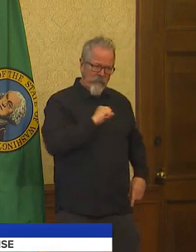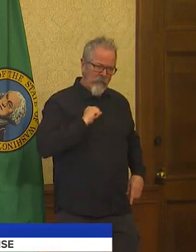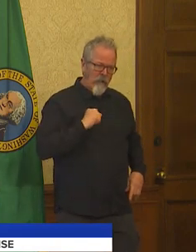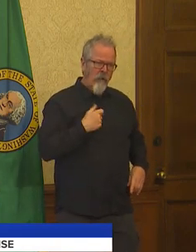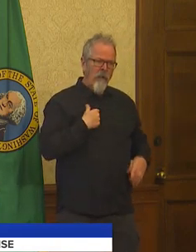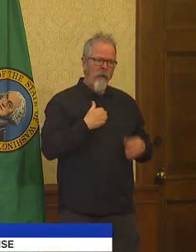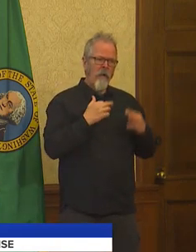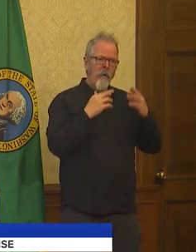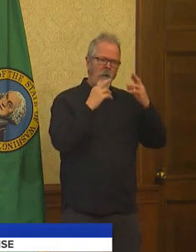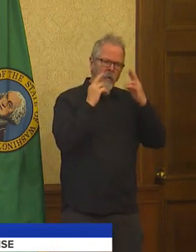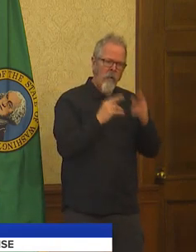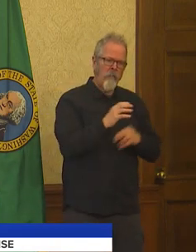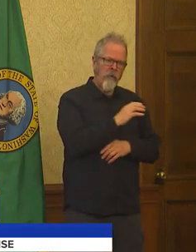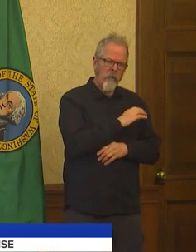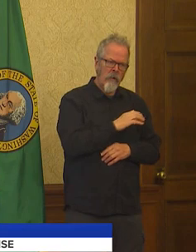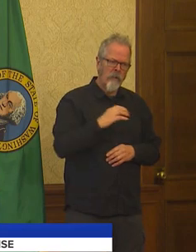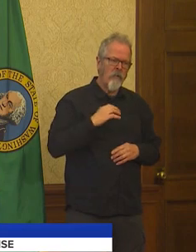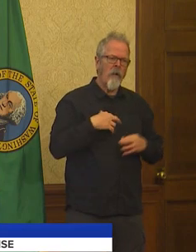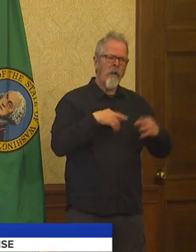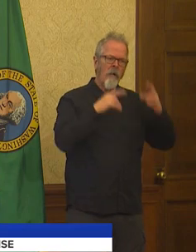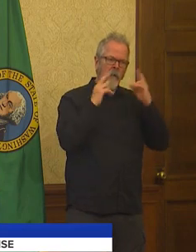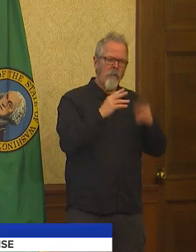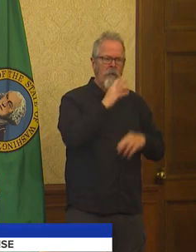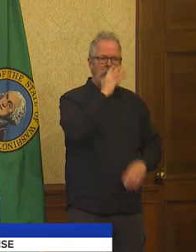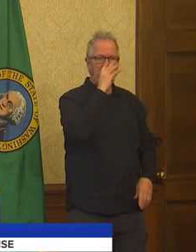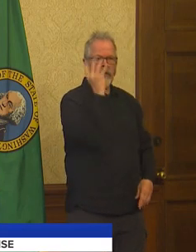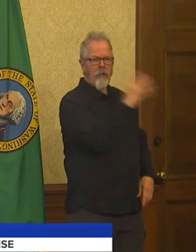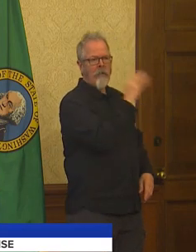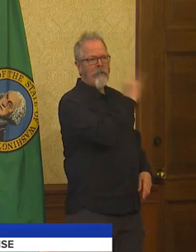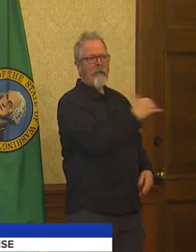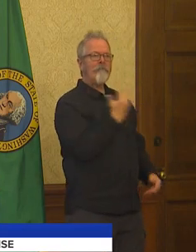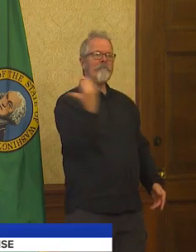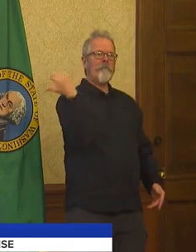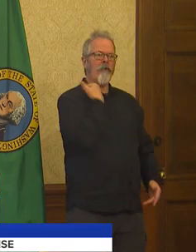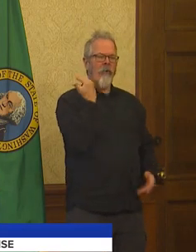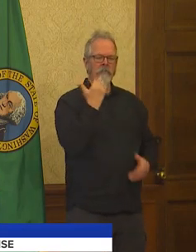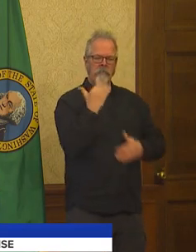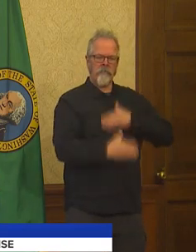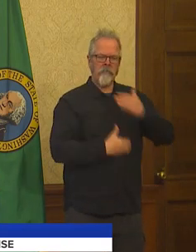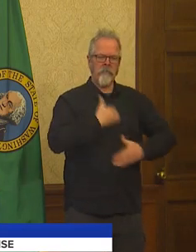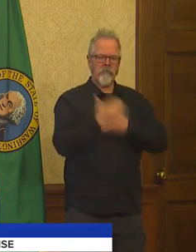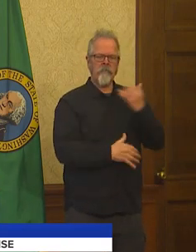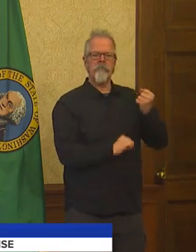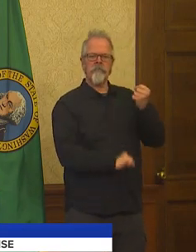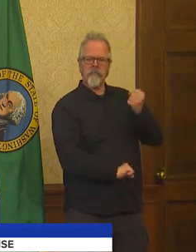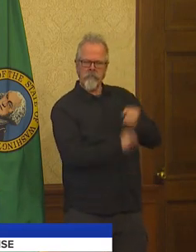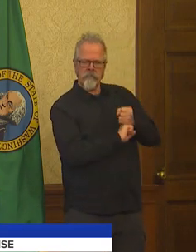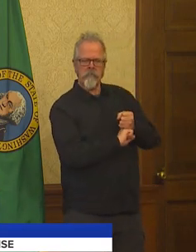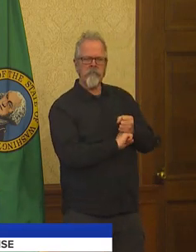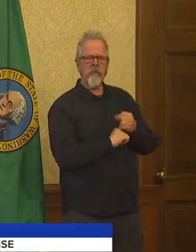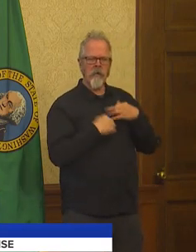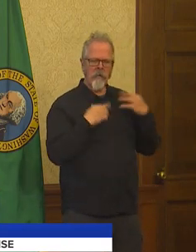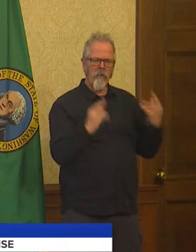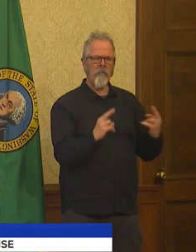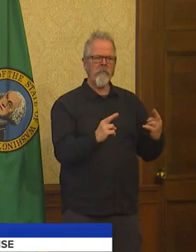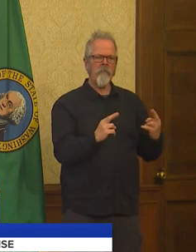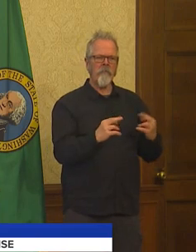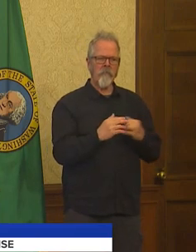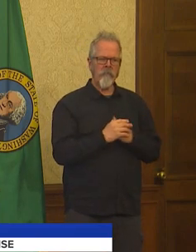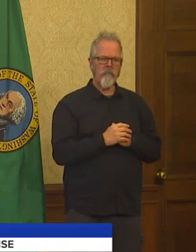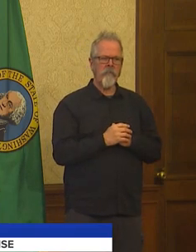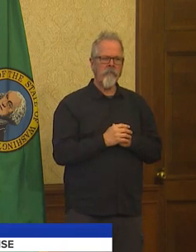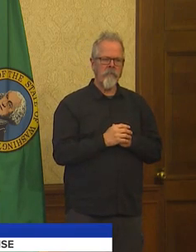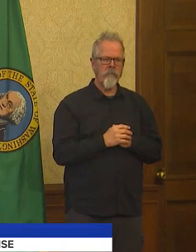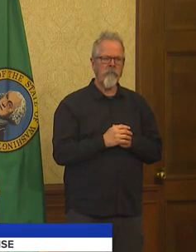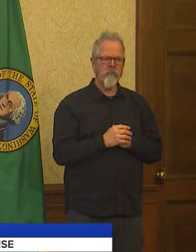they are successful. Now, to some degree, almost perforce, no matter how successful Congress is, we are going to have